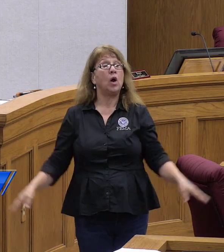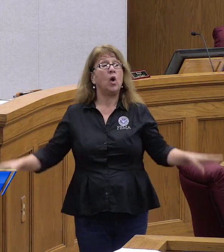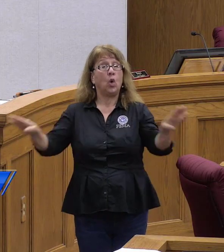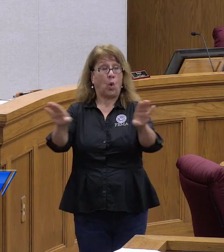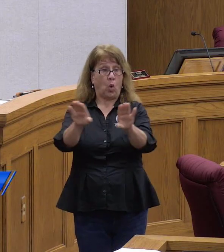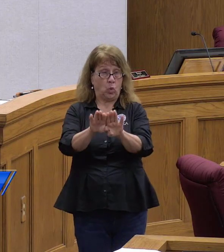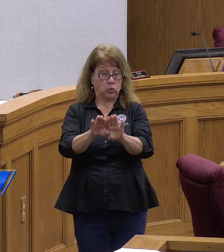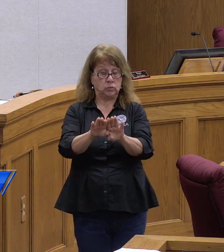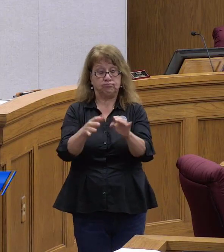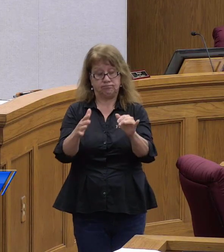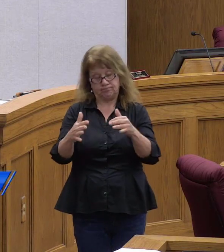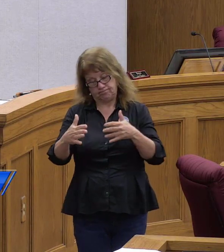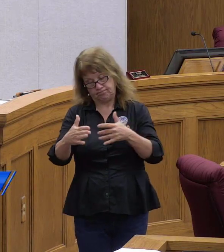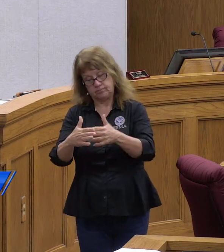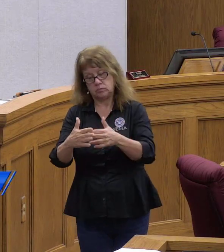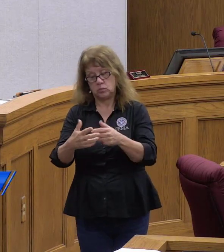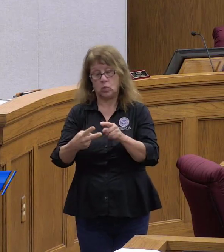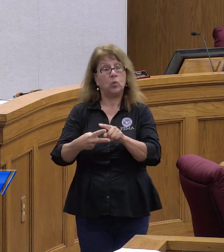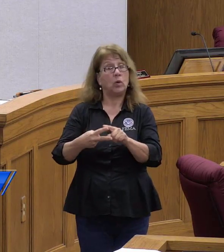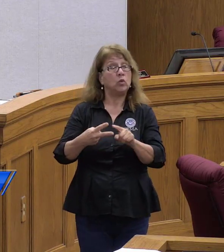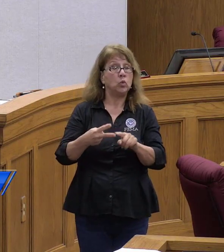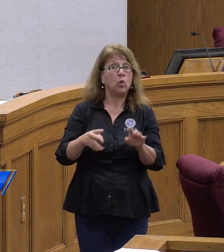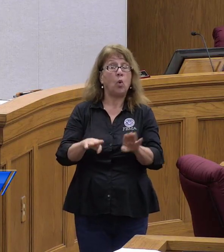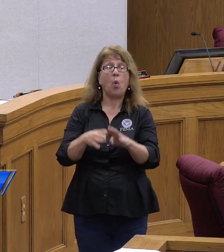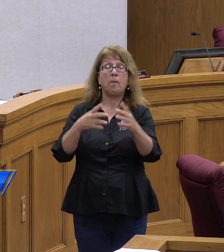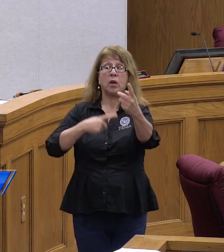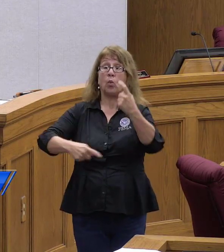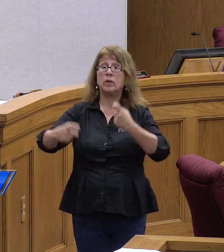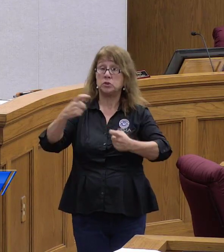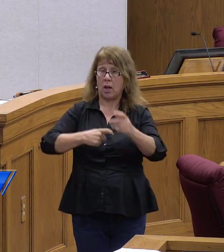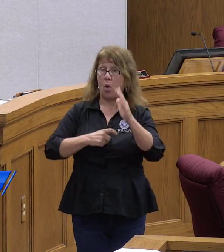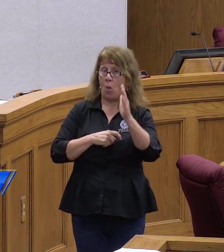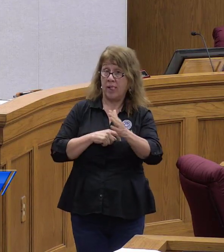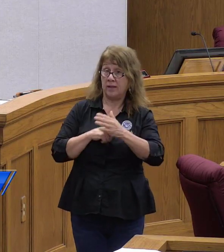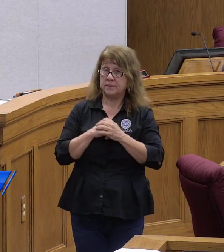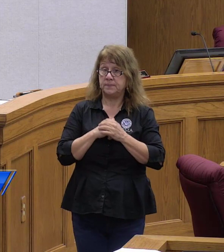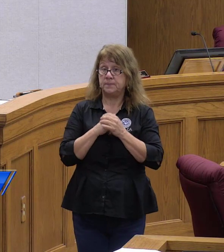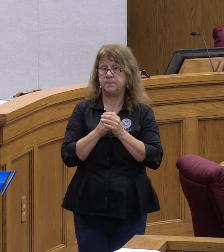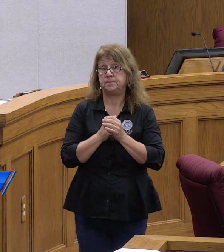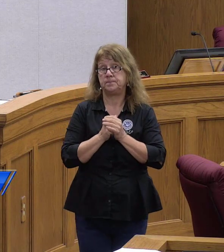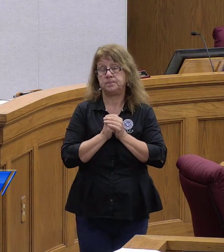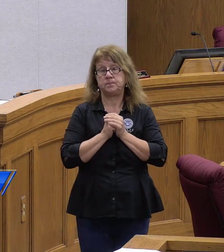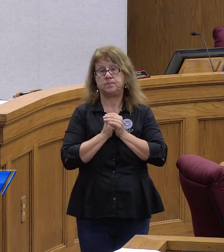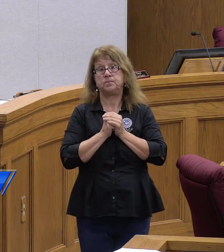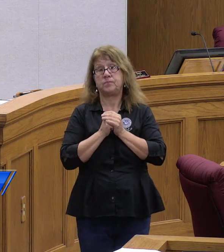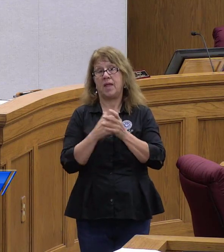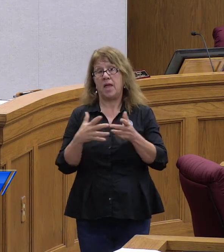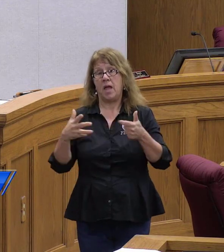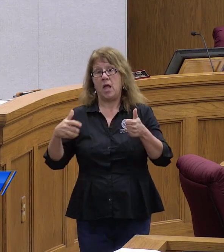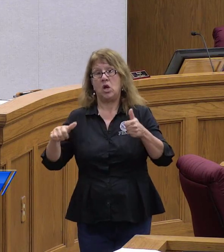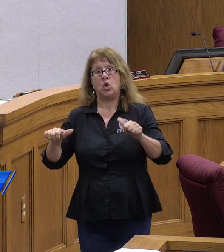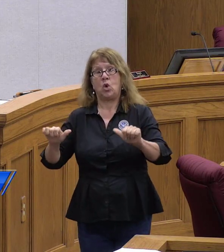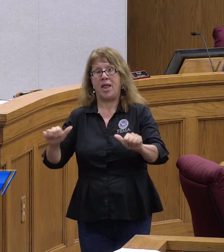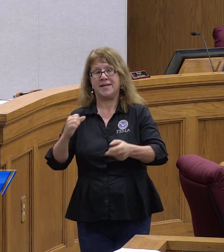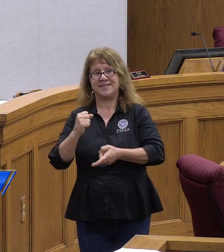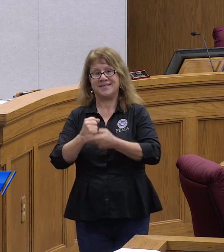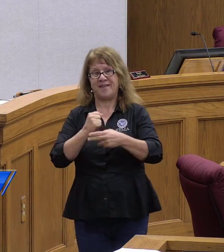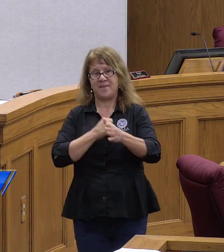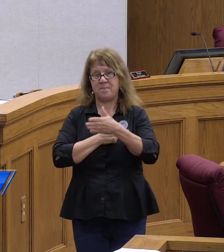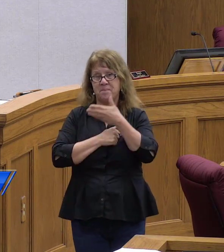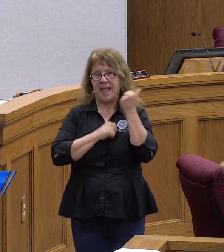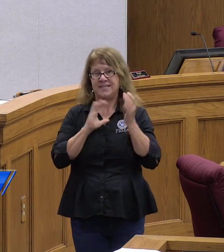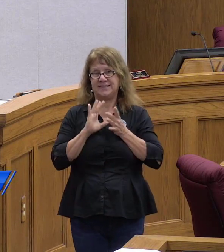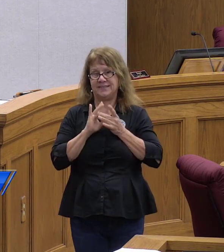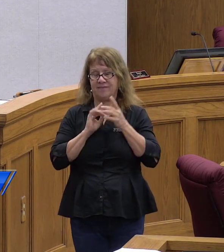couple last items and then open it up for any questions. I'm going to try and save the best news for